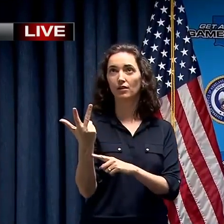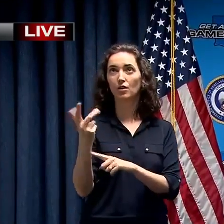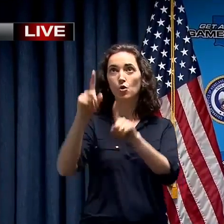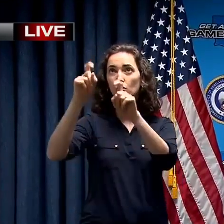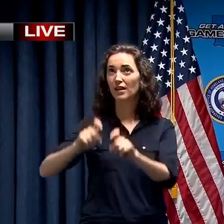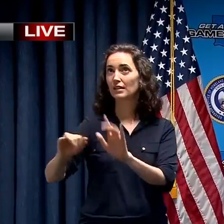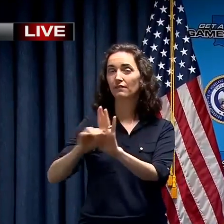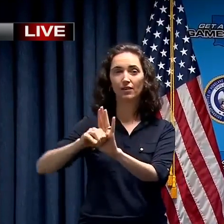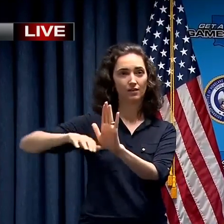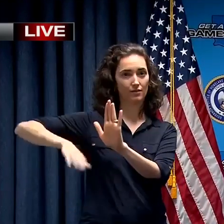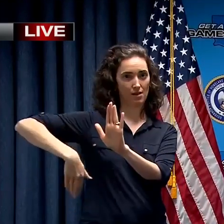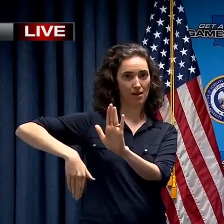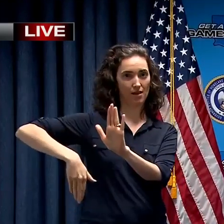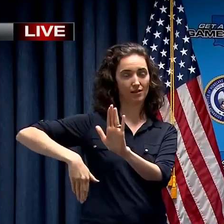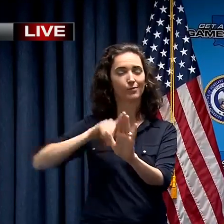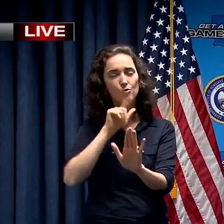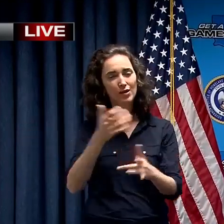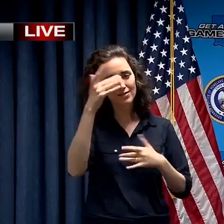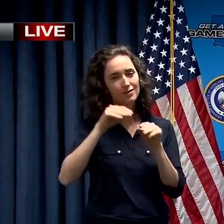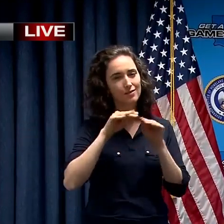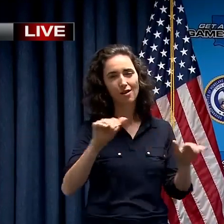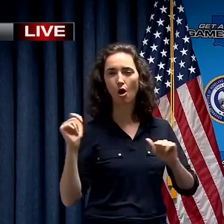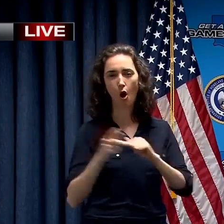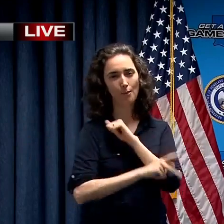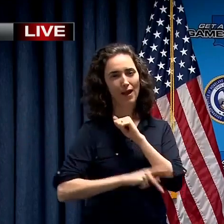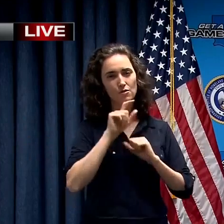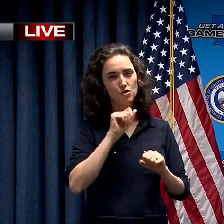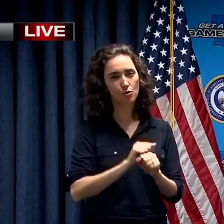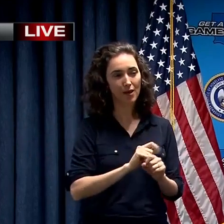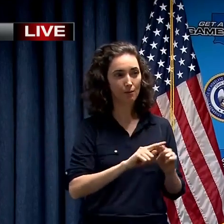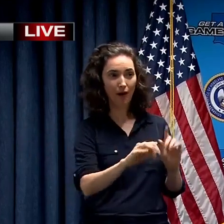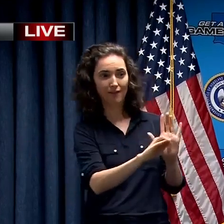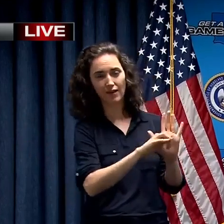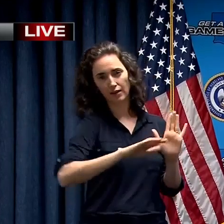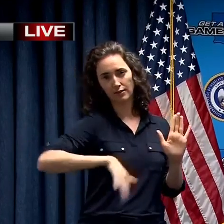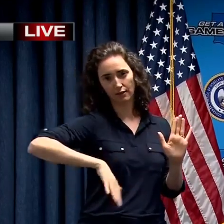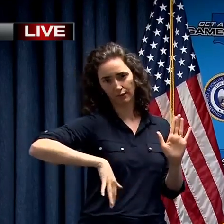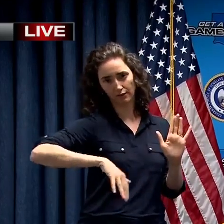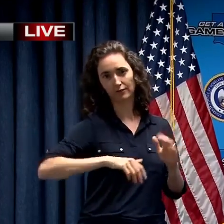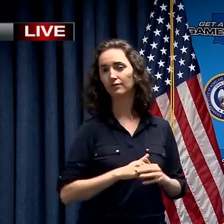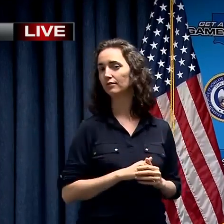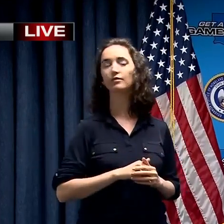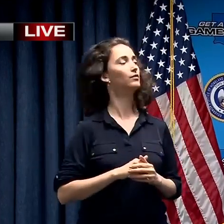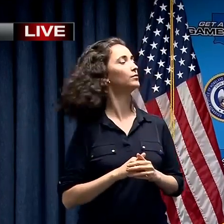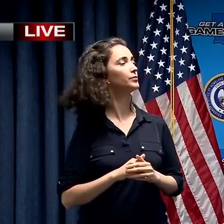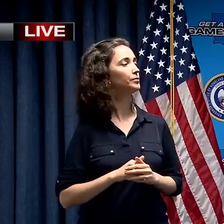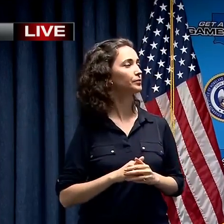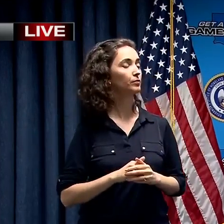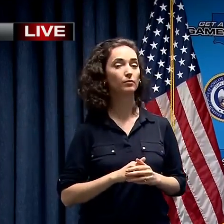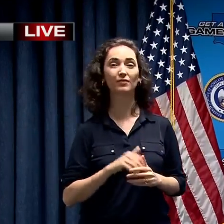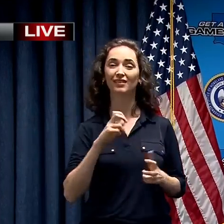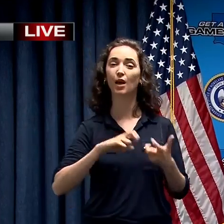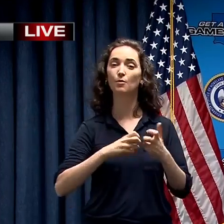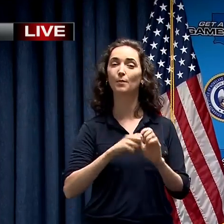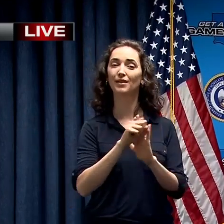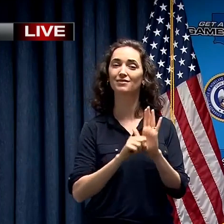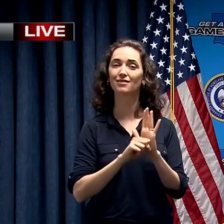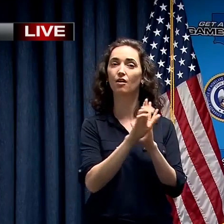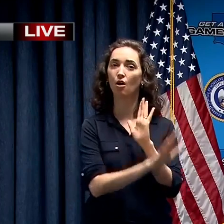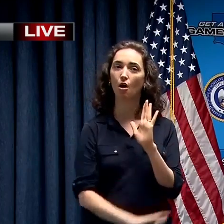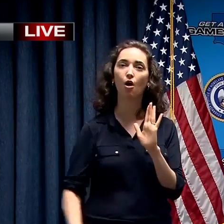it is in all of our parishes in actuality. So this is a statewide problem. We need everyone paying more